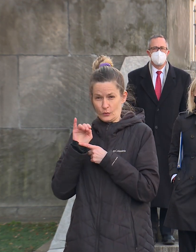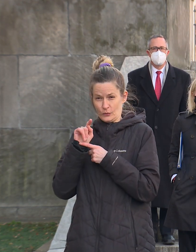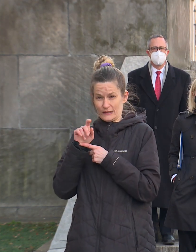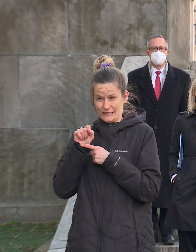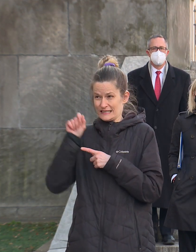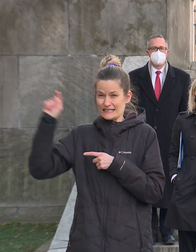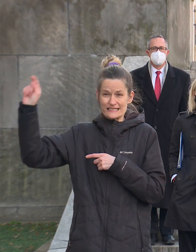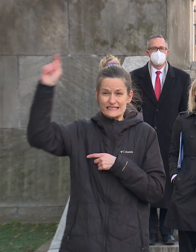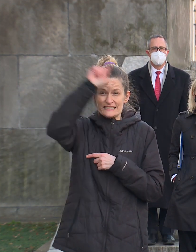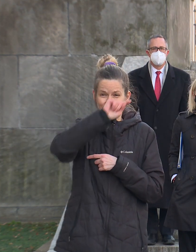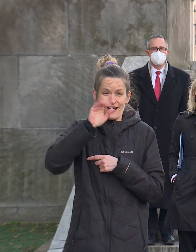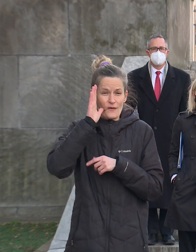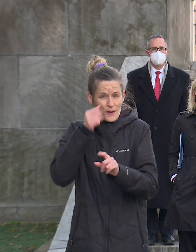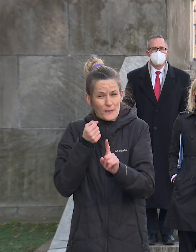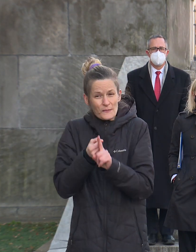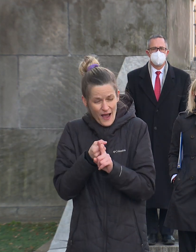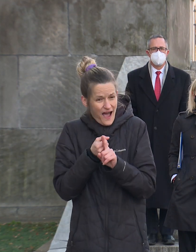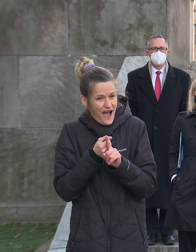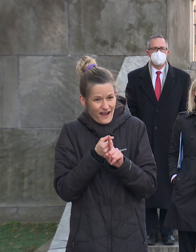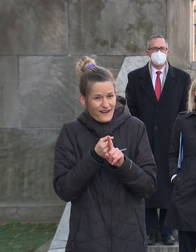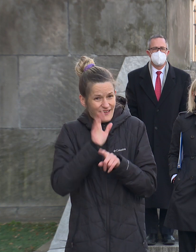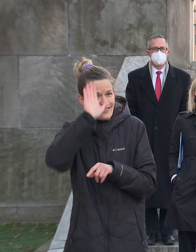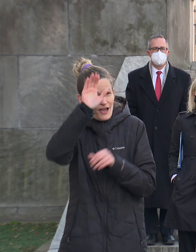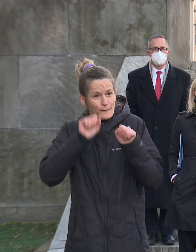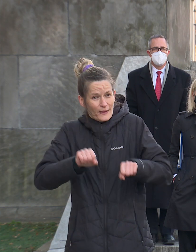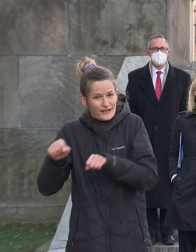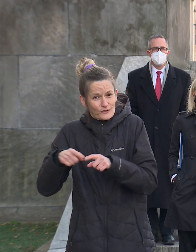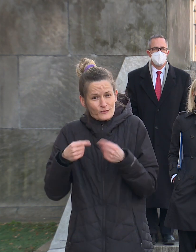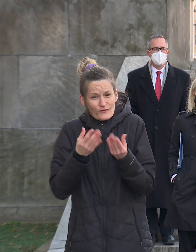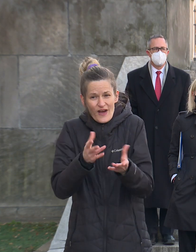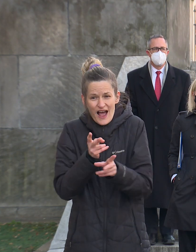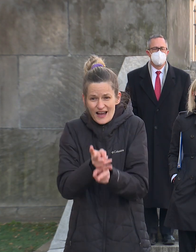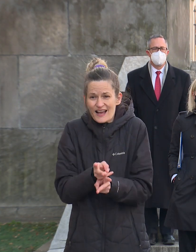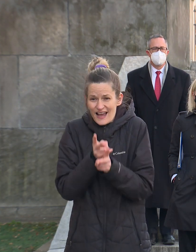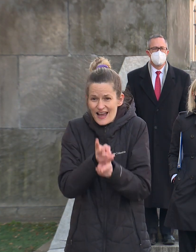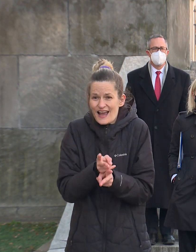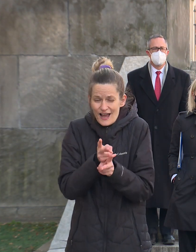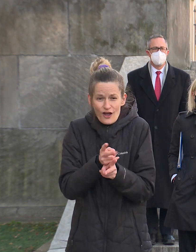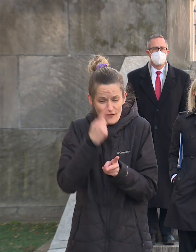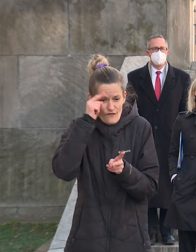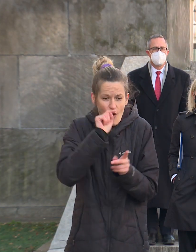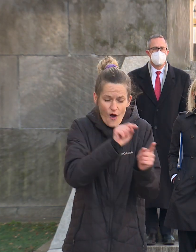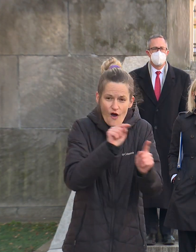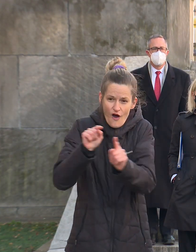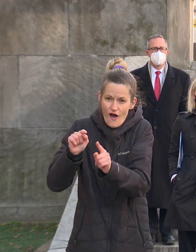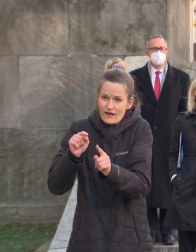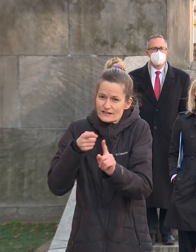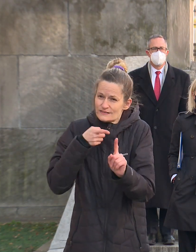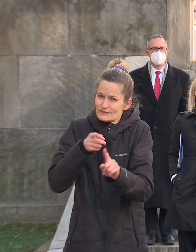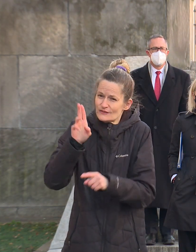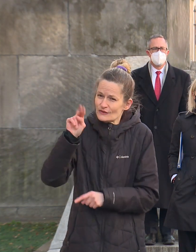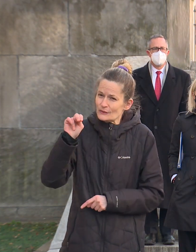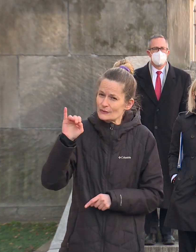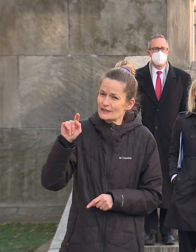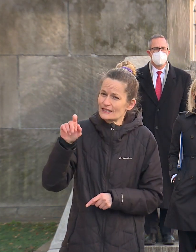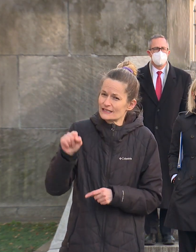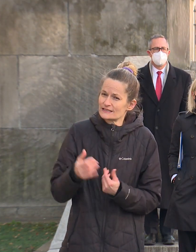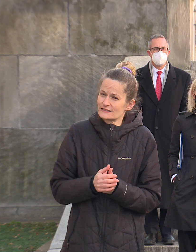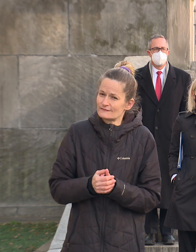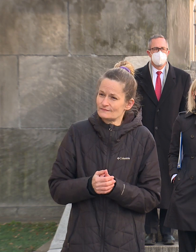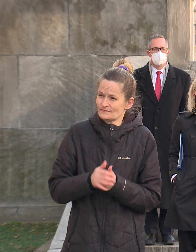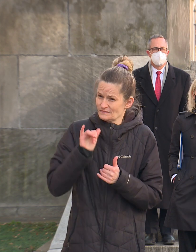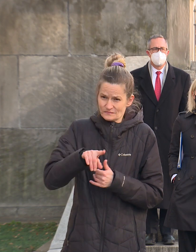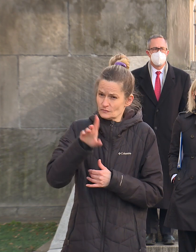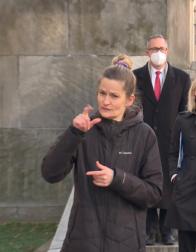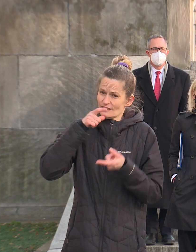care in some of our specialty units. Once again, the spread is not occurring in our hospitals. Our employees are